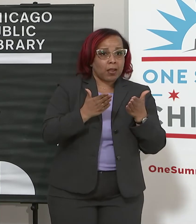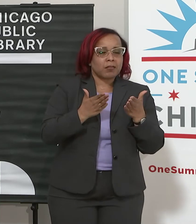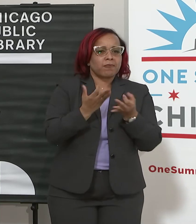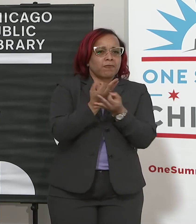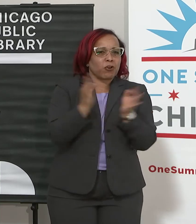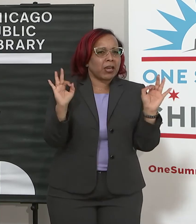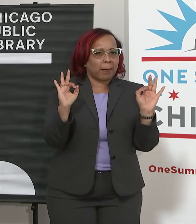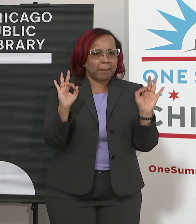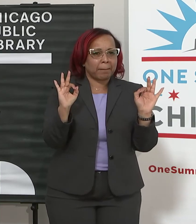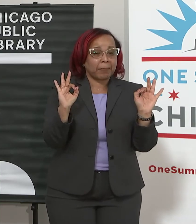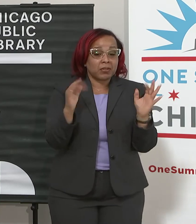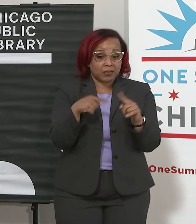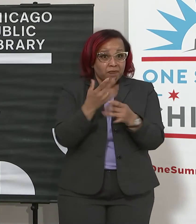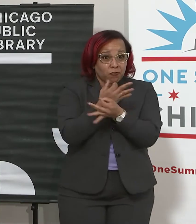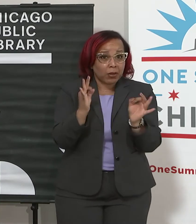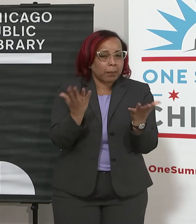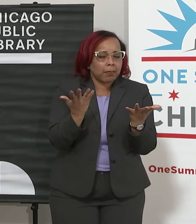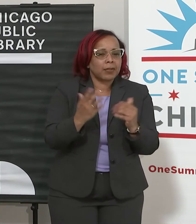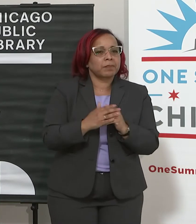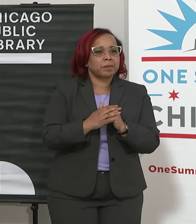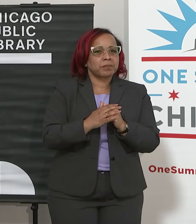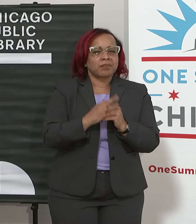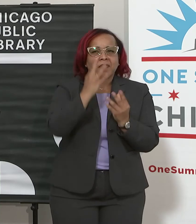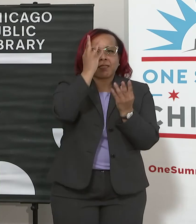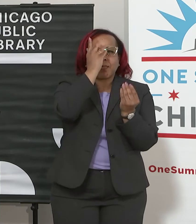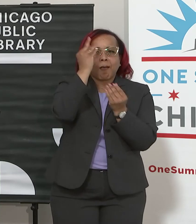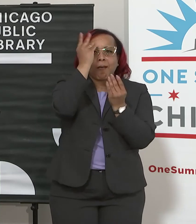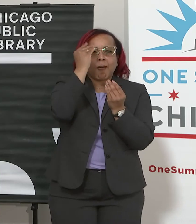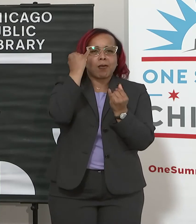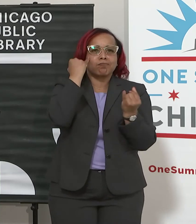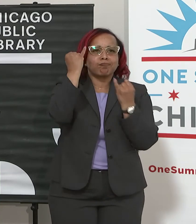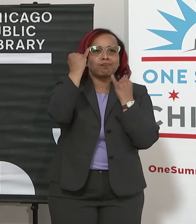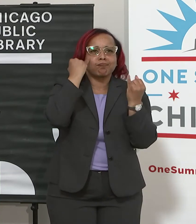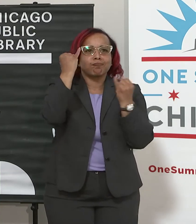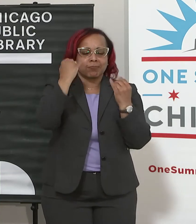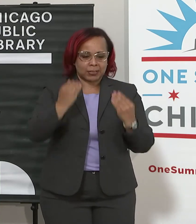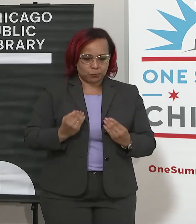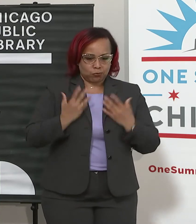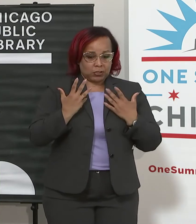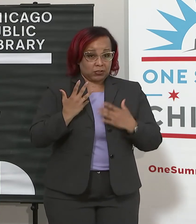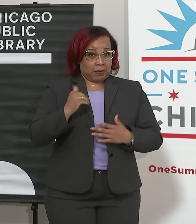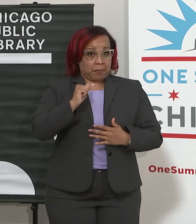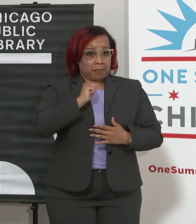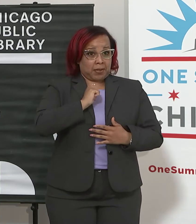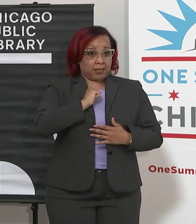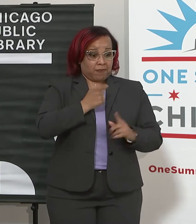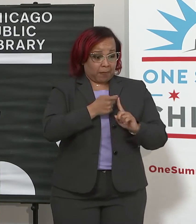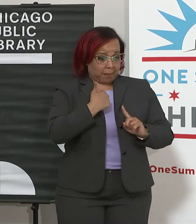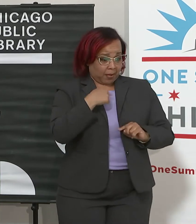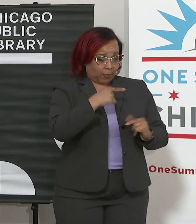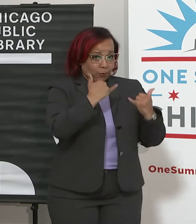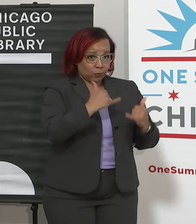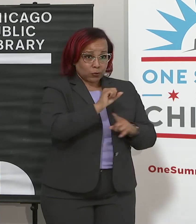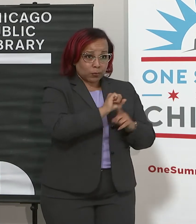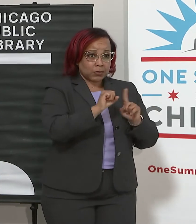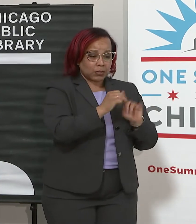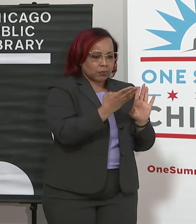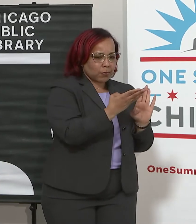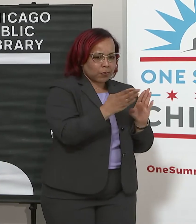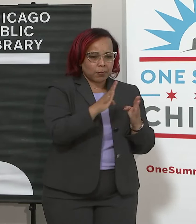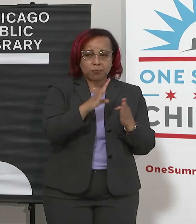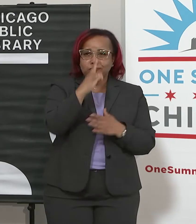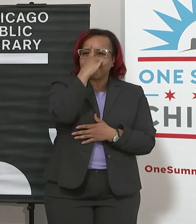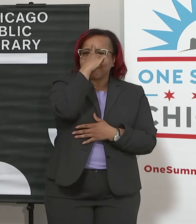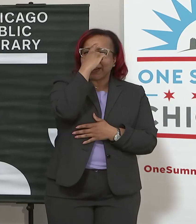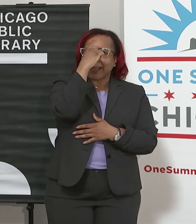freedom. Freedom of thought and inspiration to lift myself up from my current circumstances and to